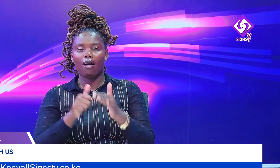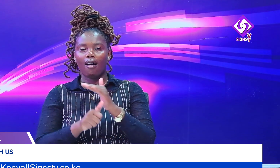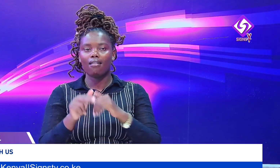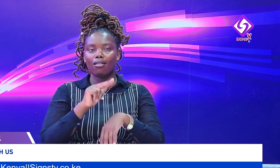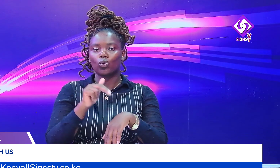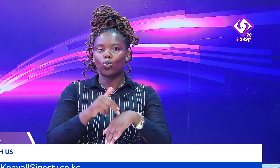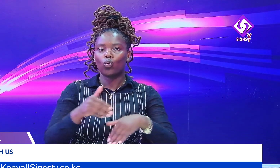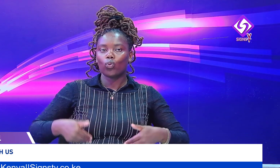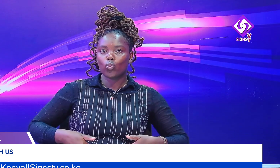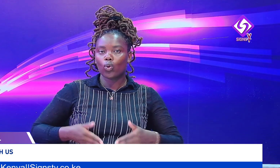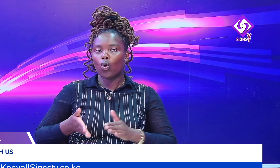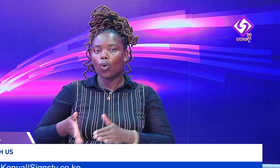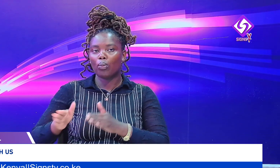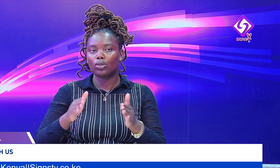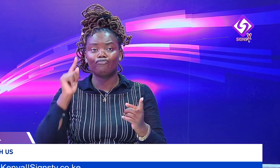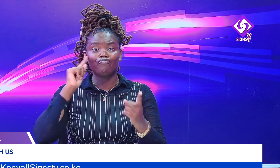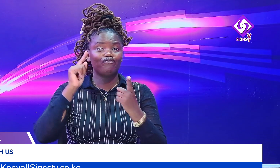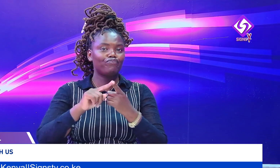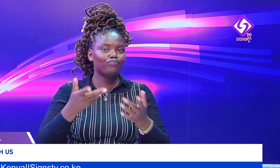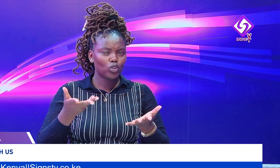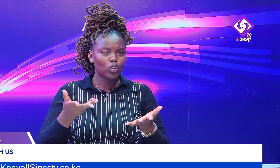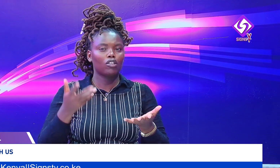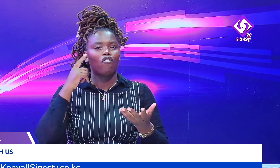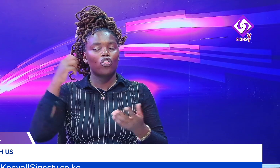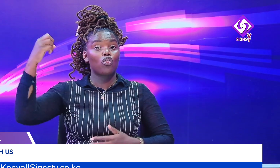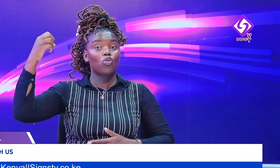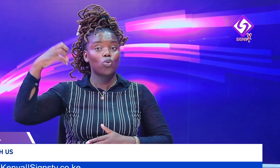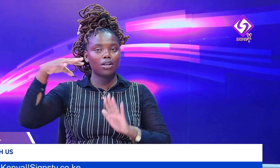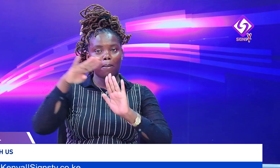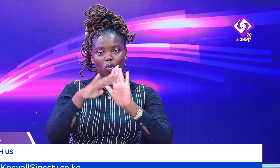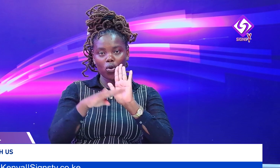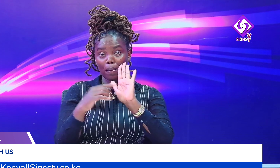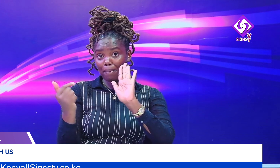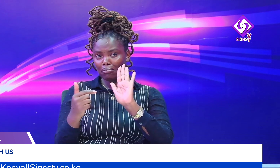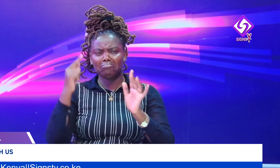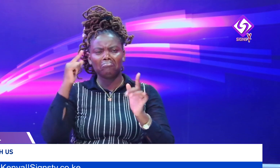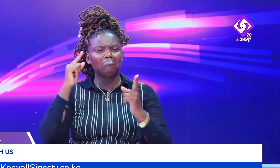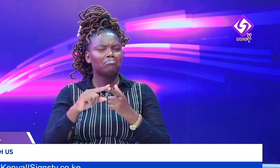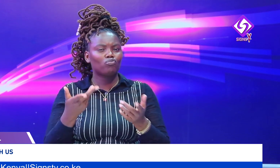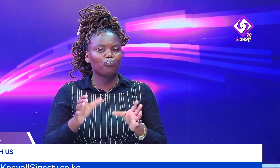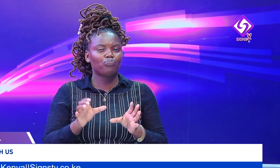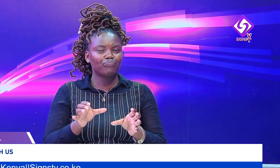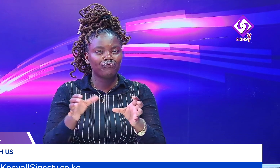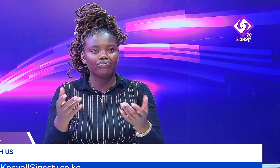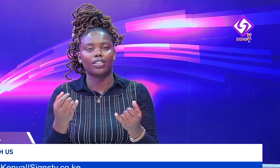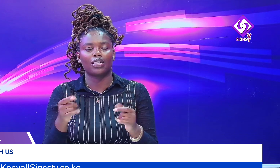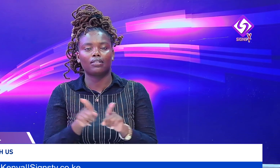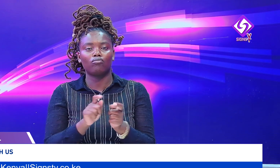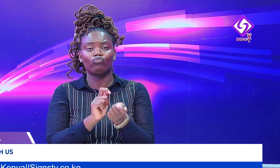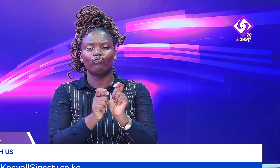258.4 million Kenya shillings under the National Youth Opportunity Towards Advancement NYOTA program, signaling a major push